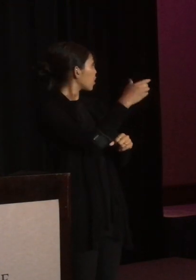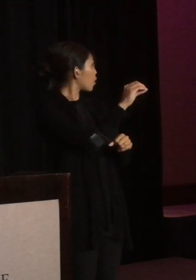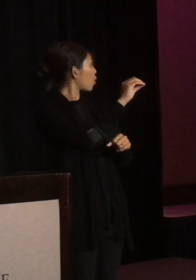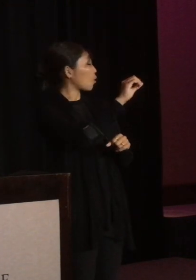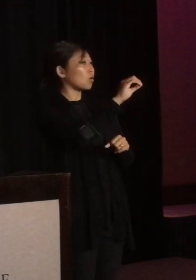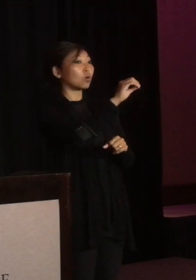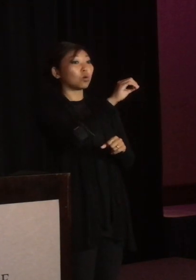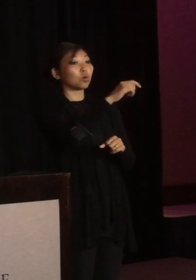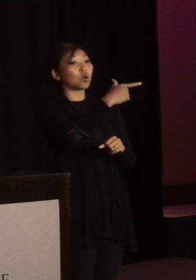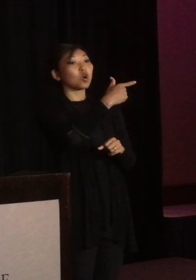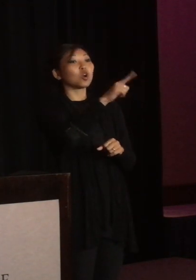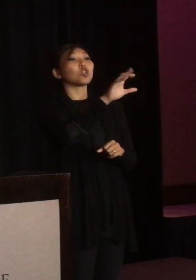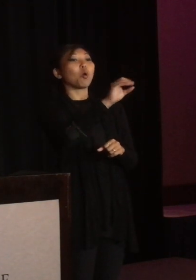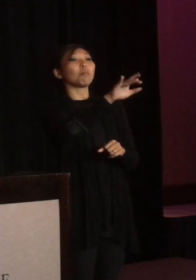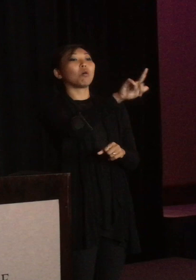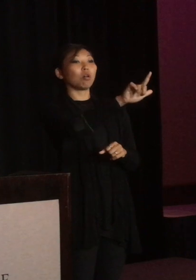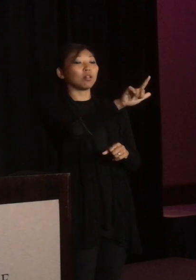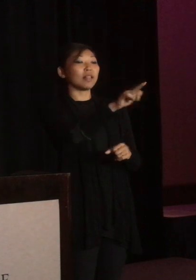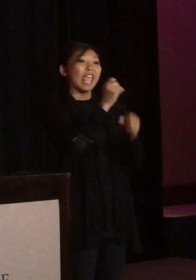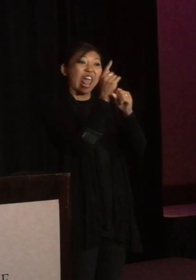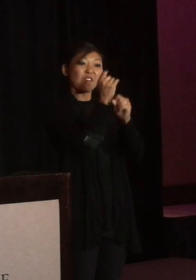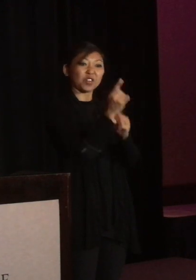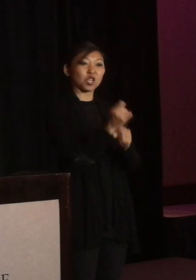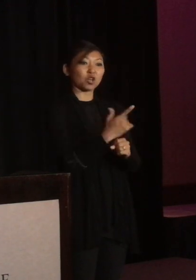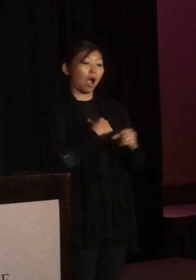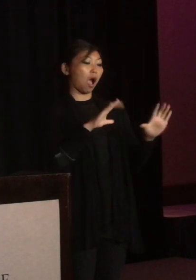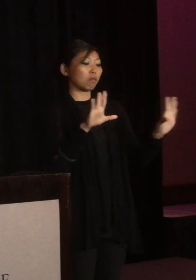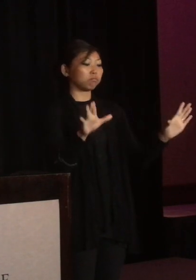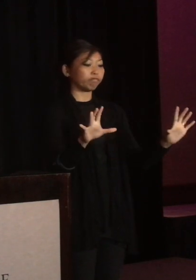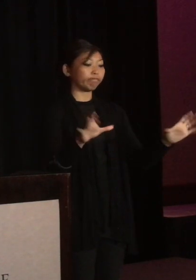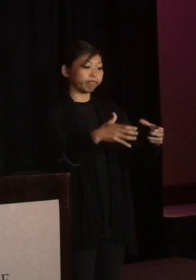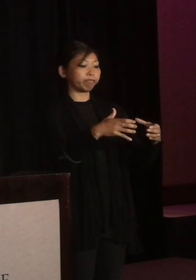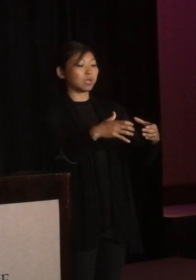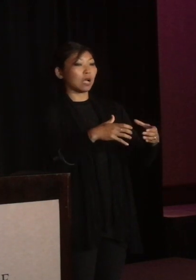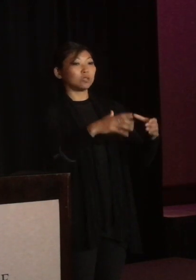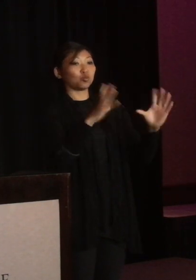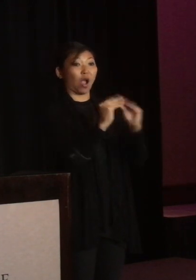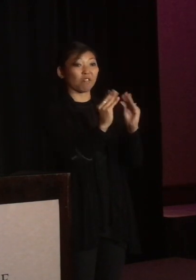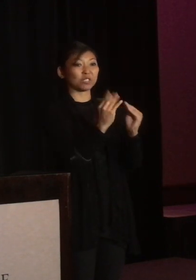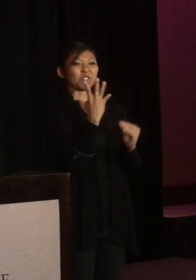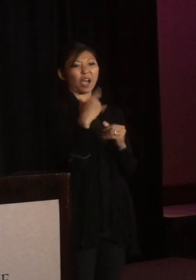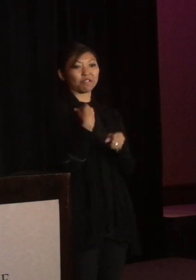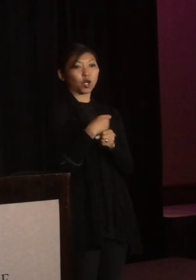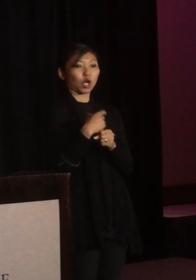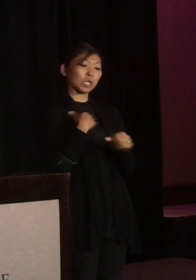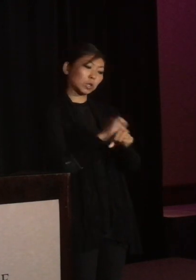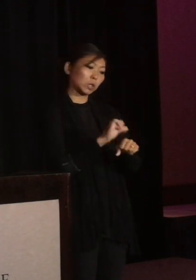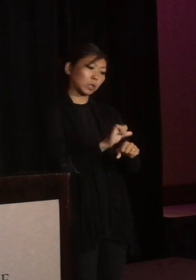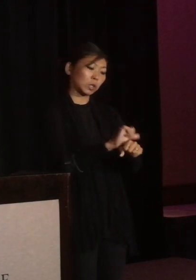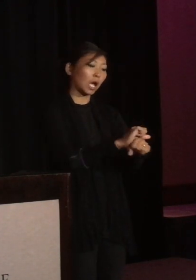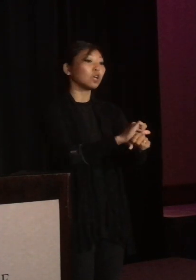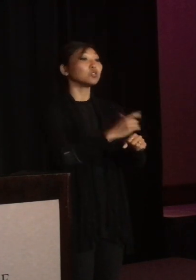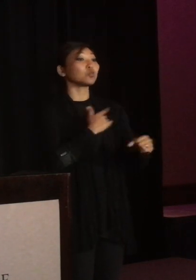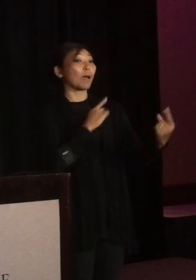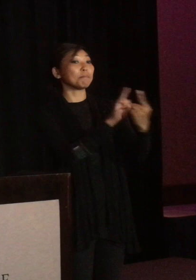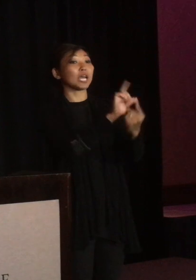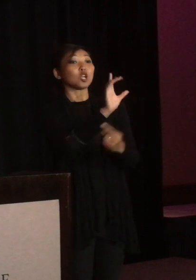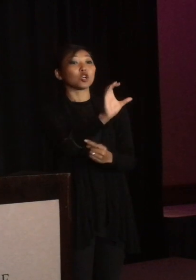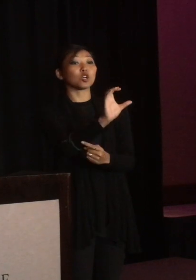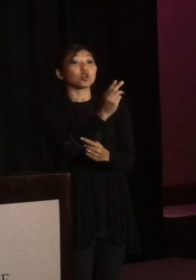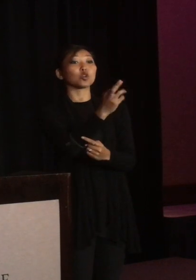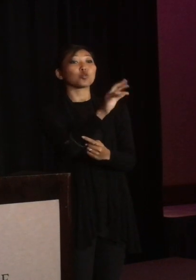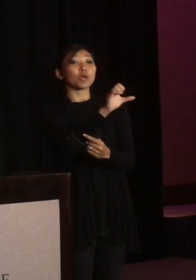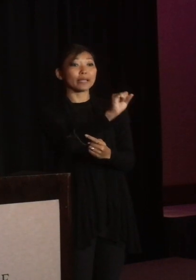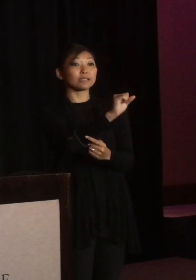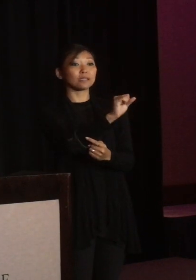a conference every summer for about 5 years, and that's how I got to know originally Chris Winston through Con, and